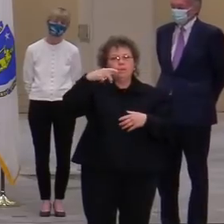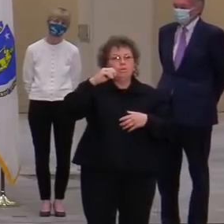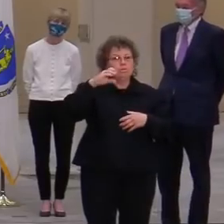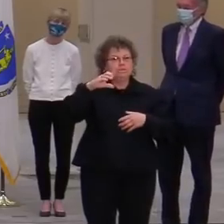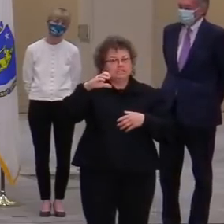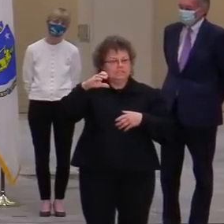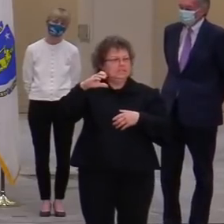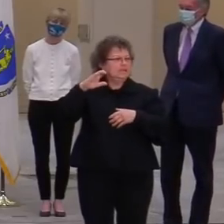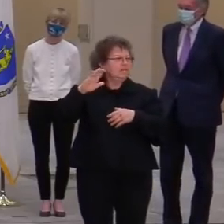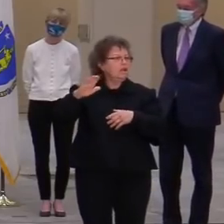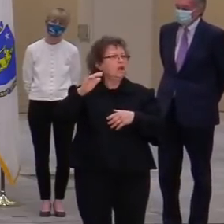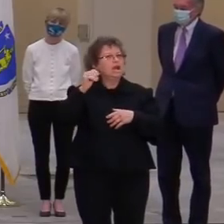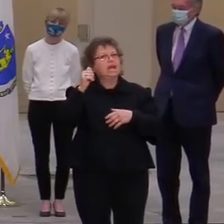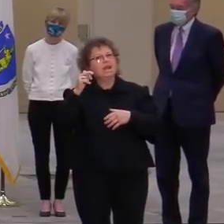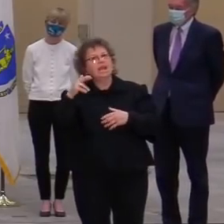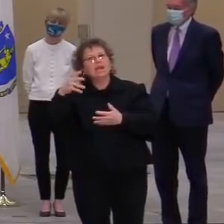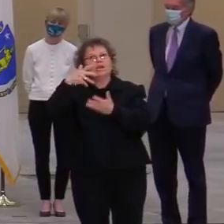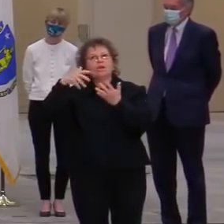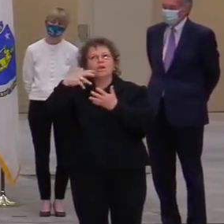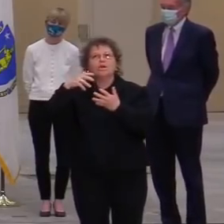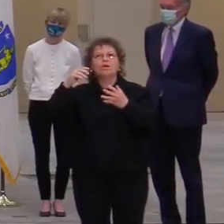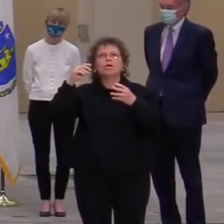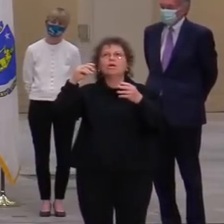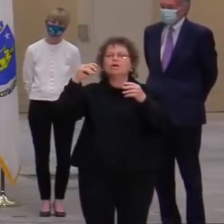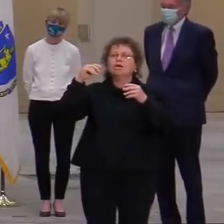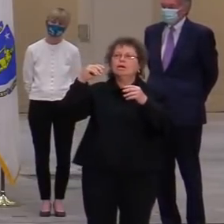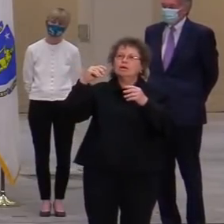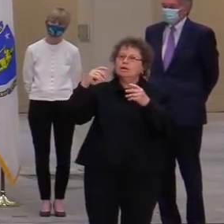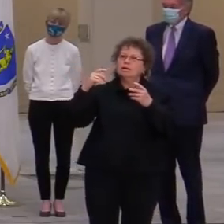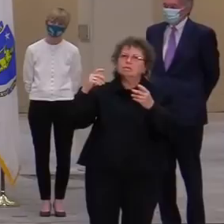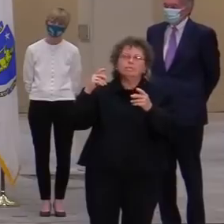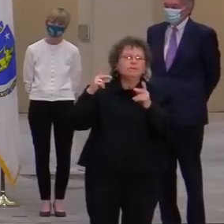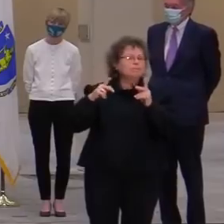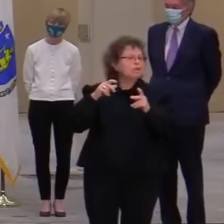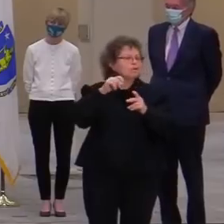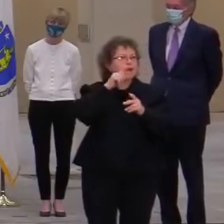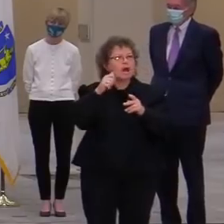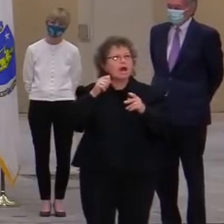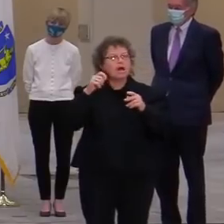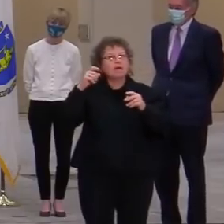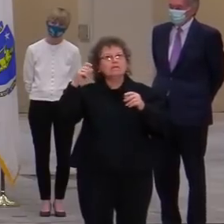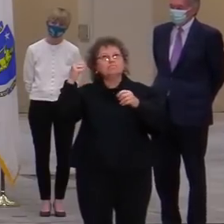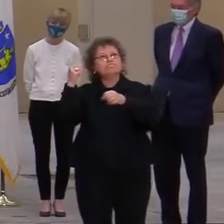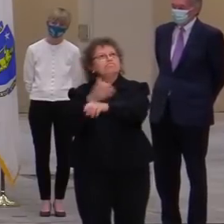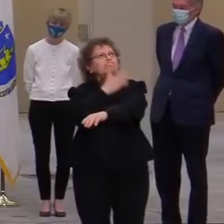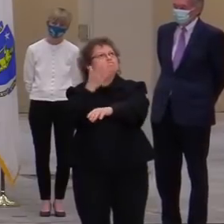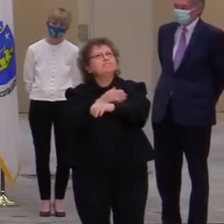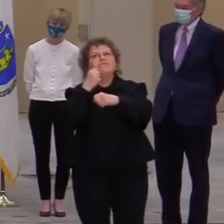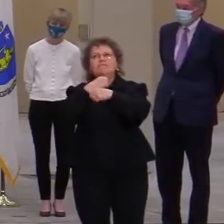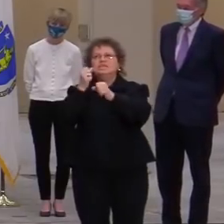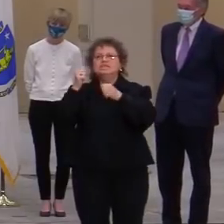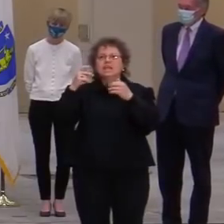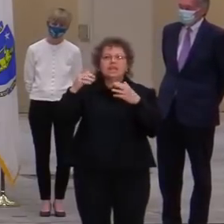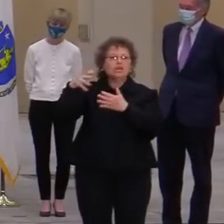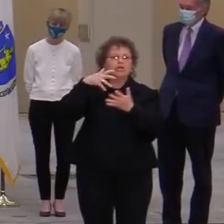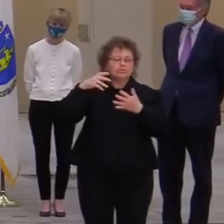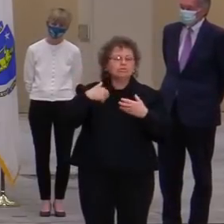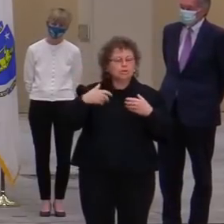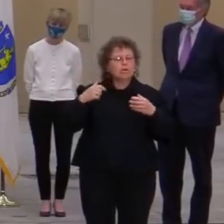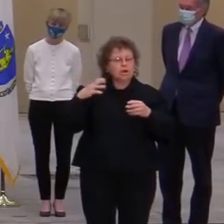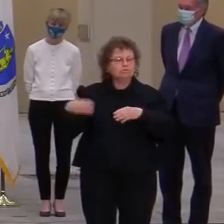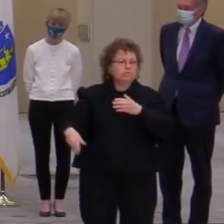and years and years of people not really paying much attention to those issues. And I must say, one of the things I'm most proud of that we got out of that climate